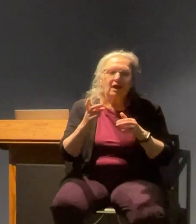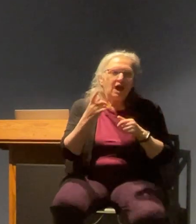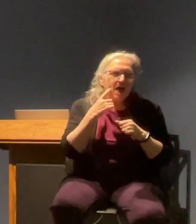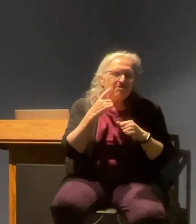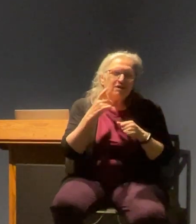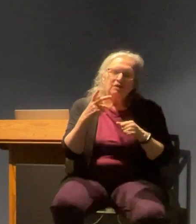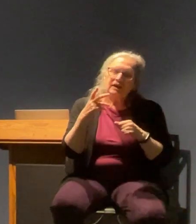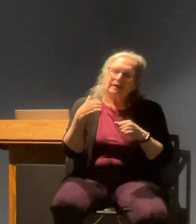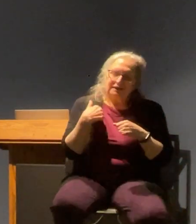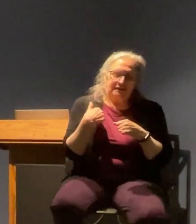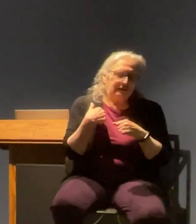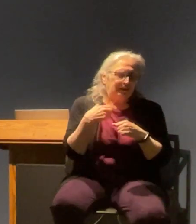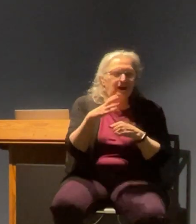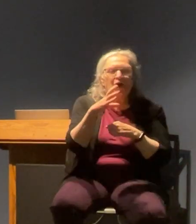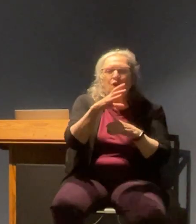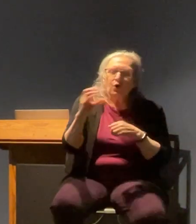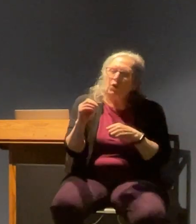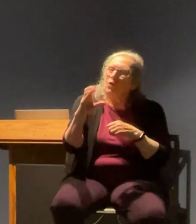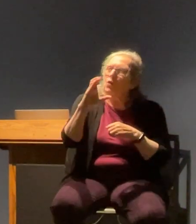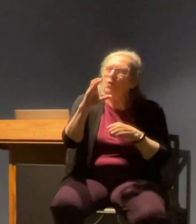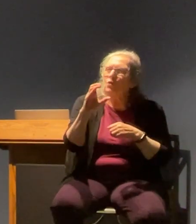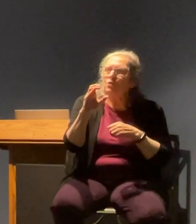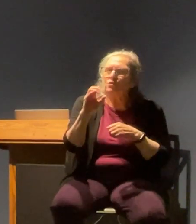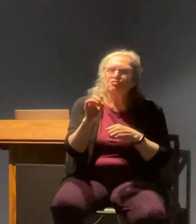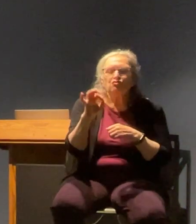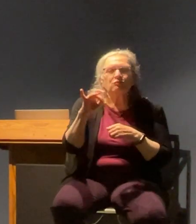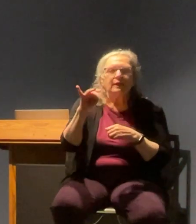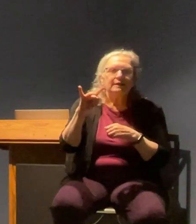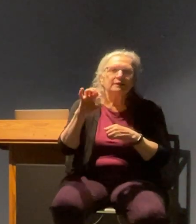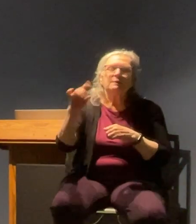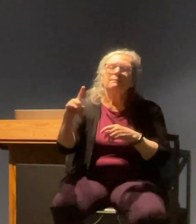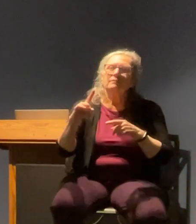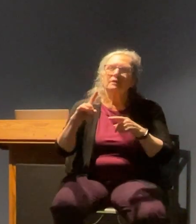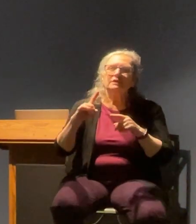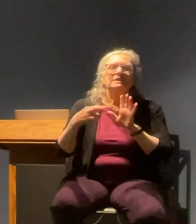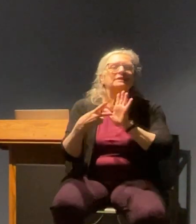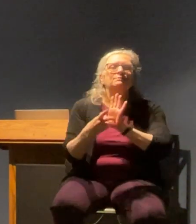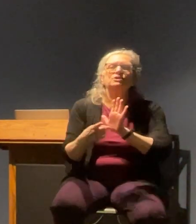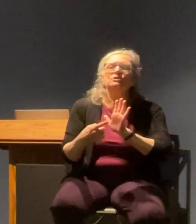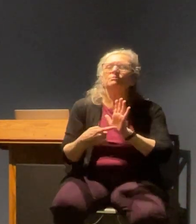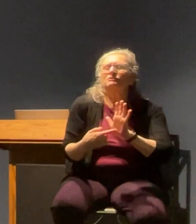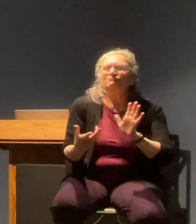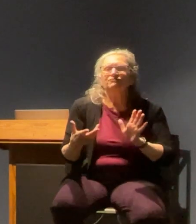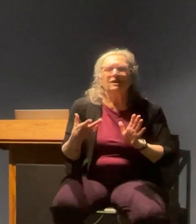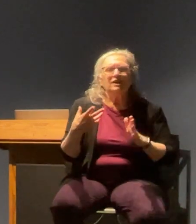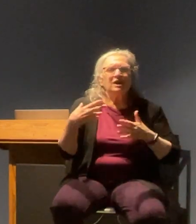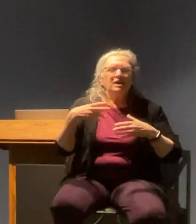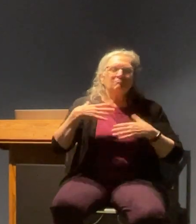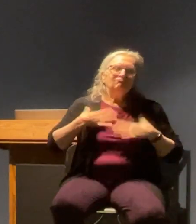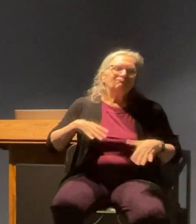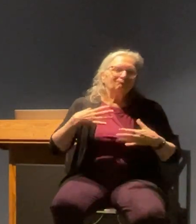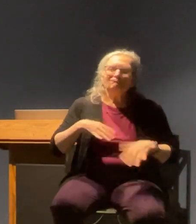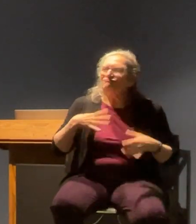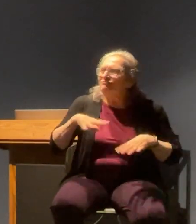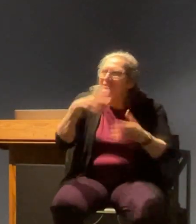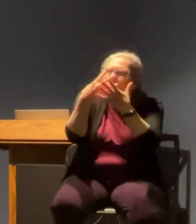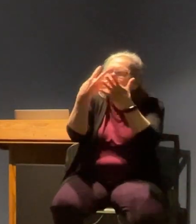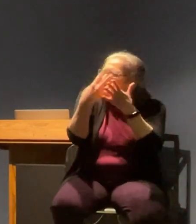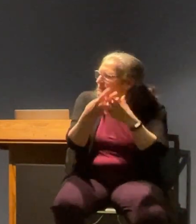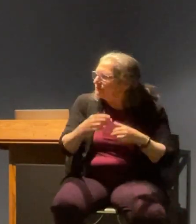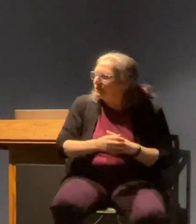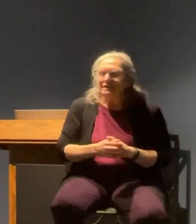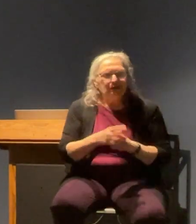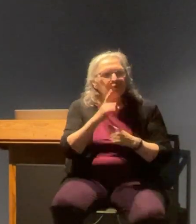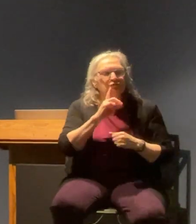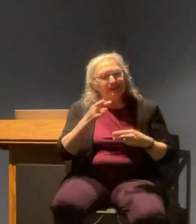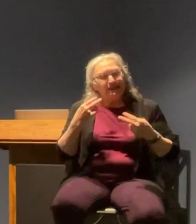co-curated clothing inside, addressing American prisons. And what's interesting is that we centralized the human experience here. For